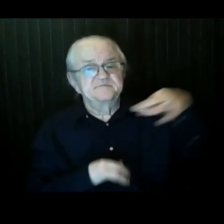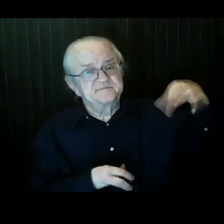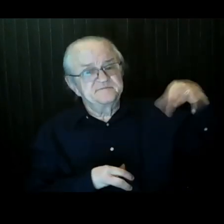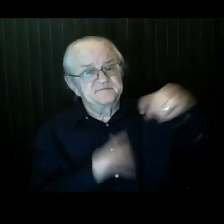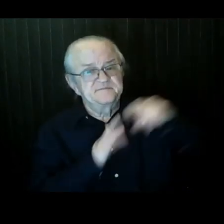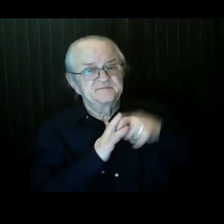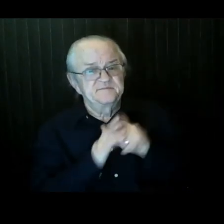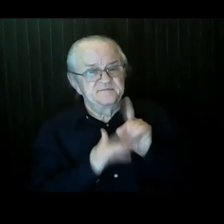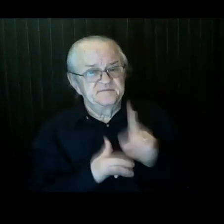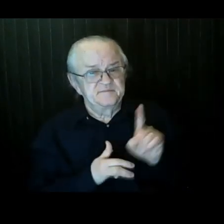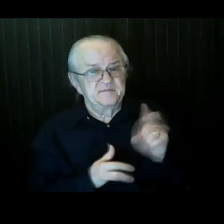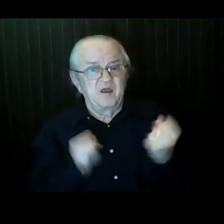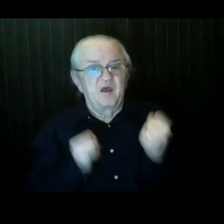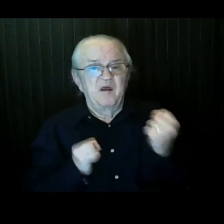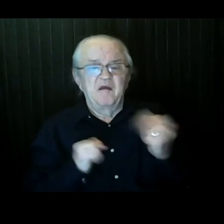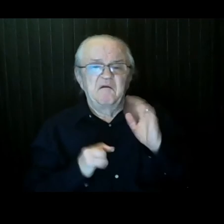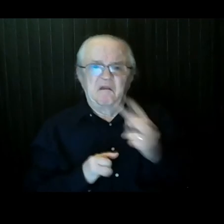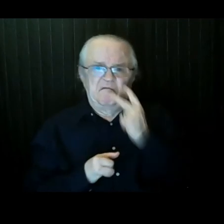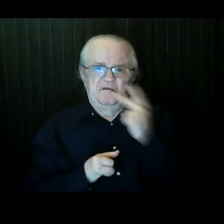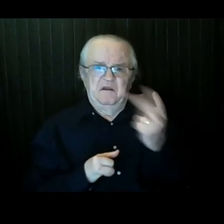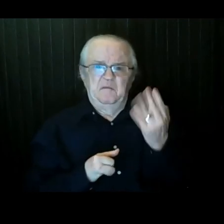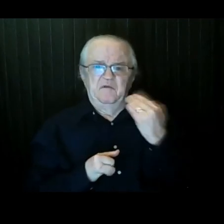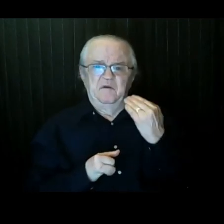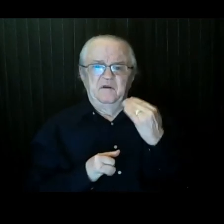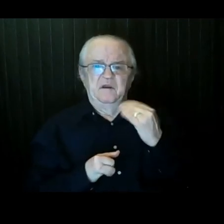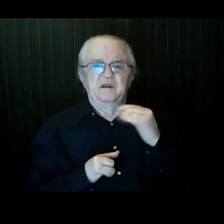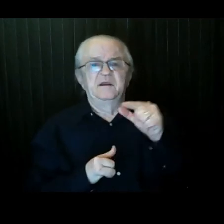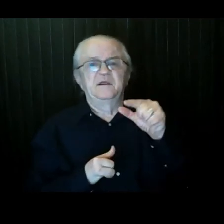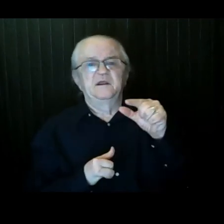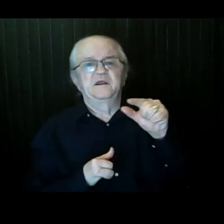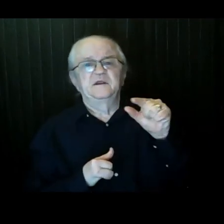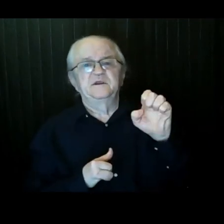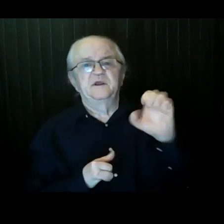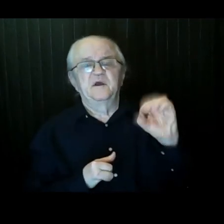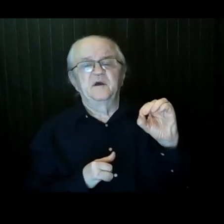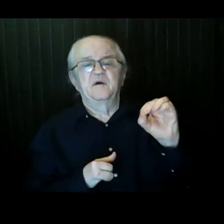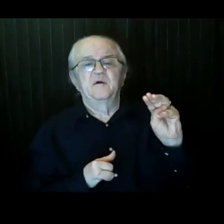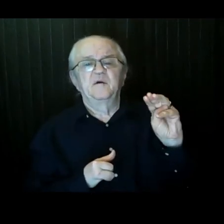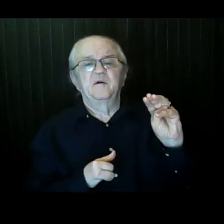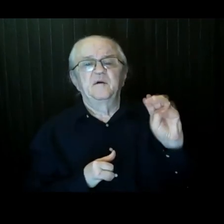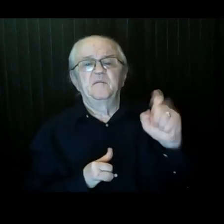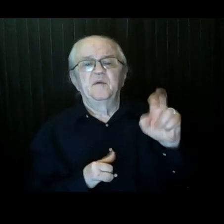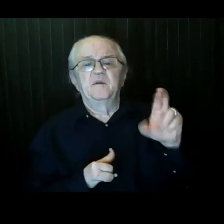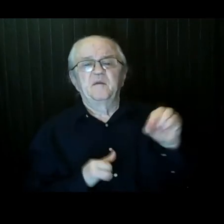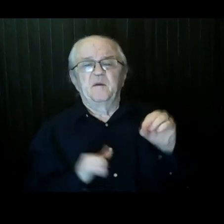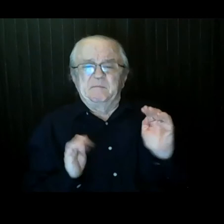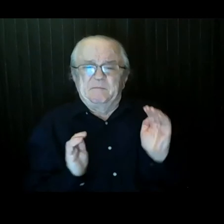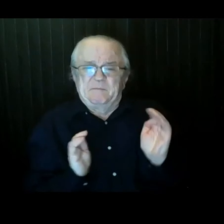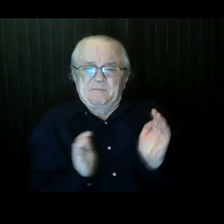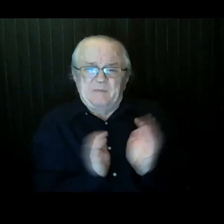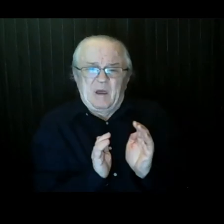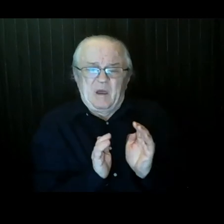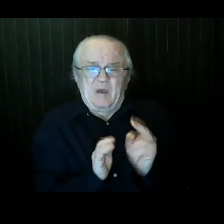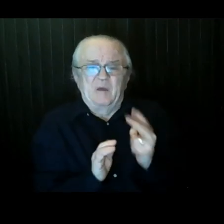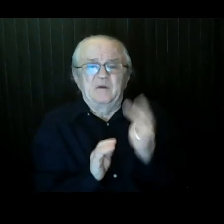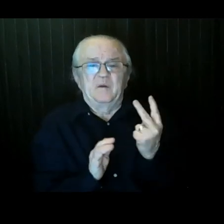never driven before, but I'd heard rumor of them. It was a Geo Metro. Little bitty two-door Geo Metro. I said, does this